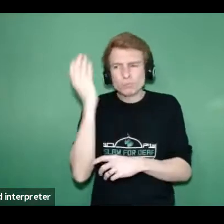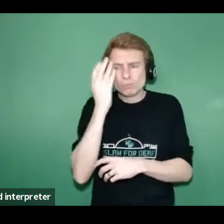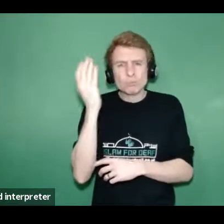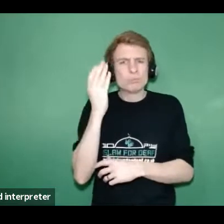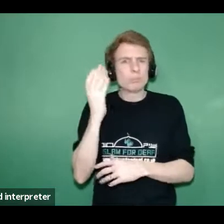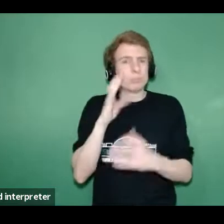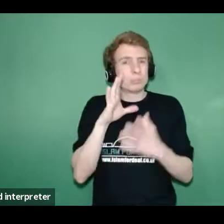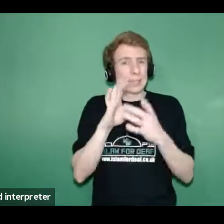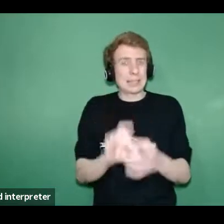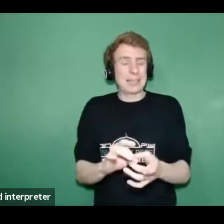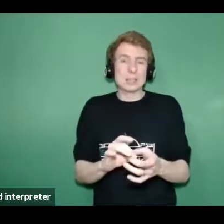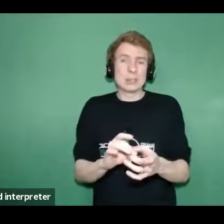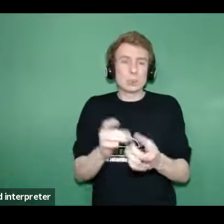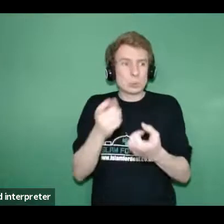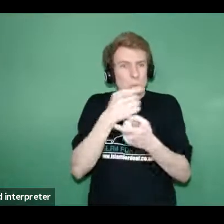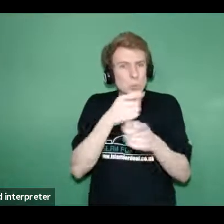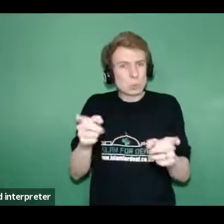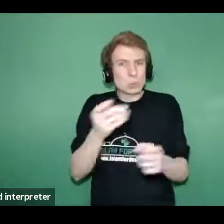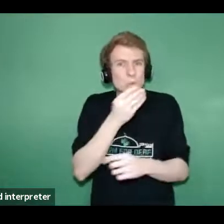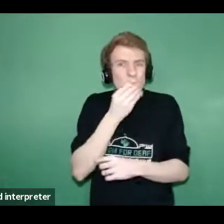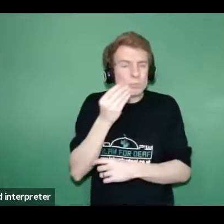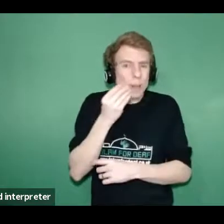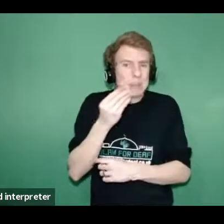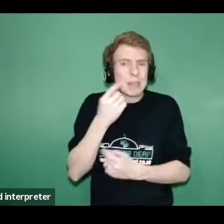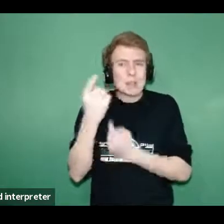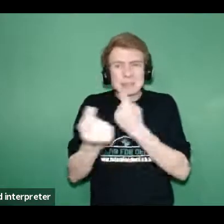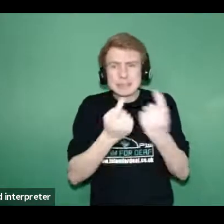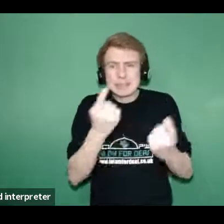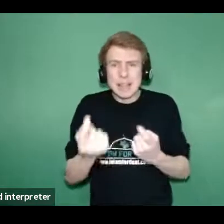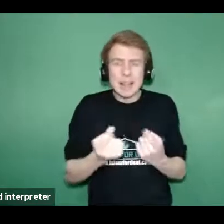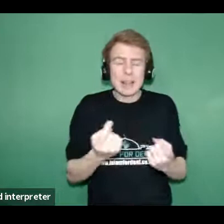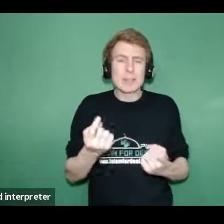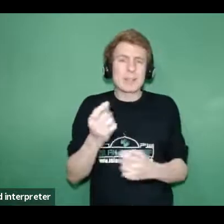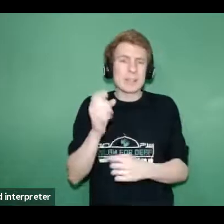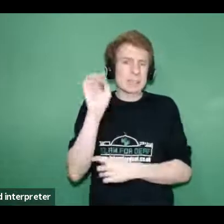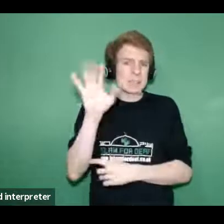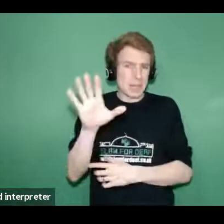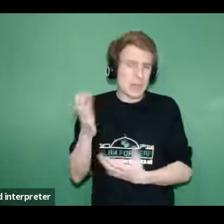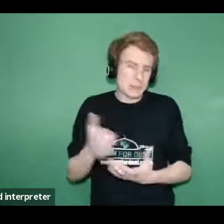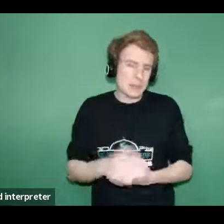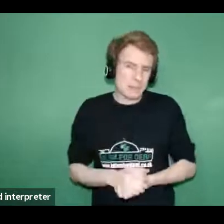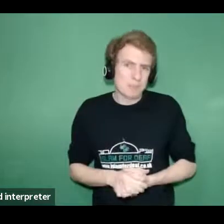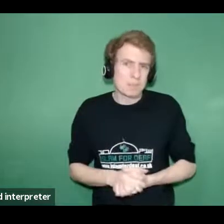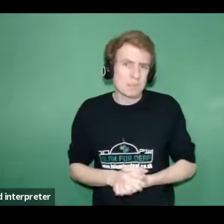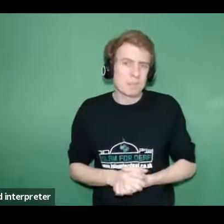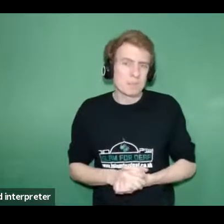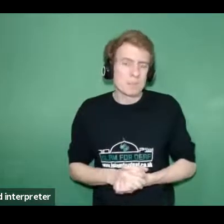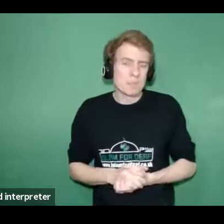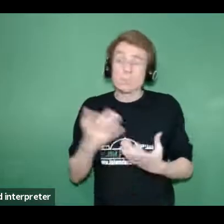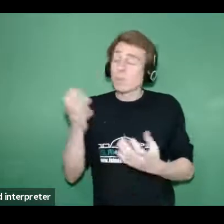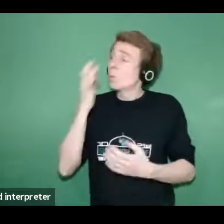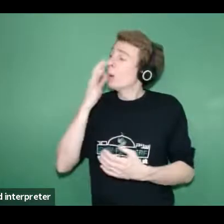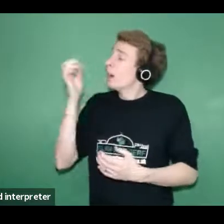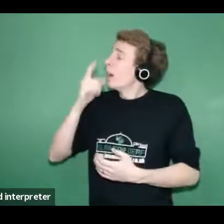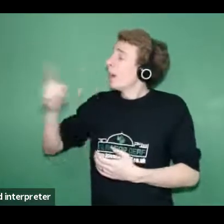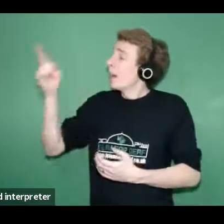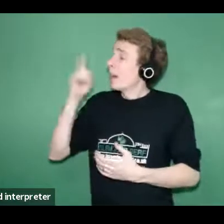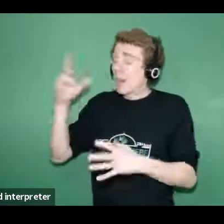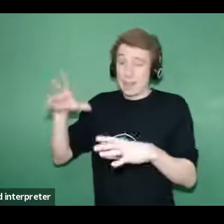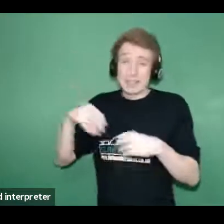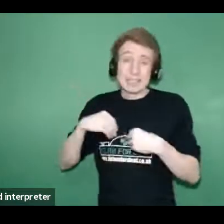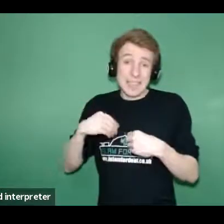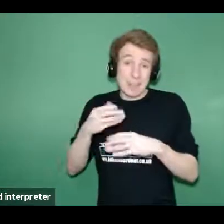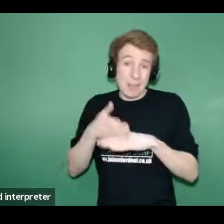that's relevant to Ramadan. And we ask Allah to accept these efforts, and we thank the